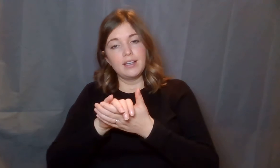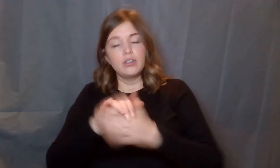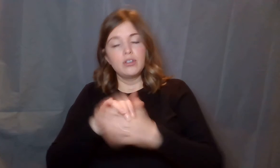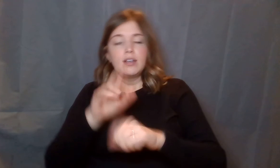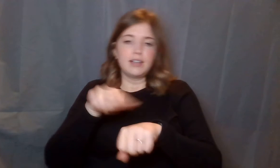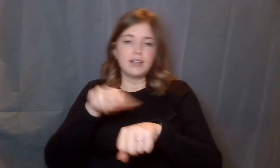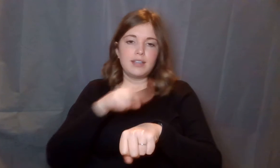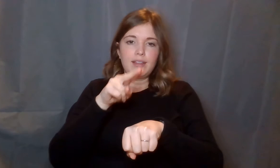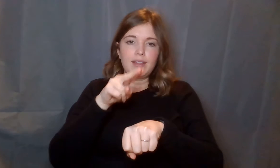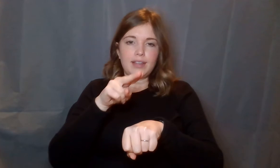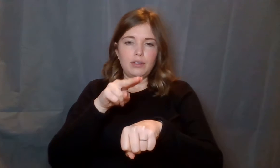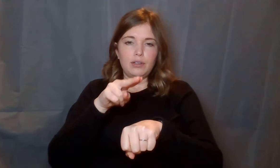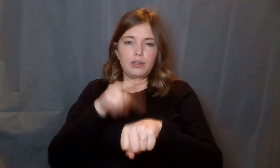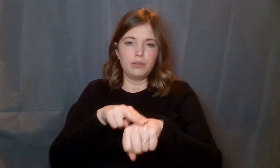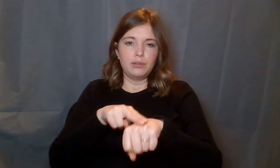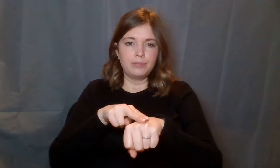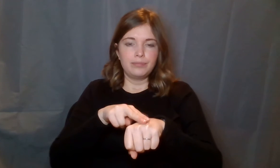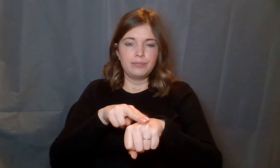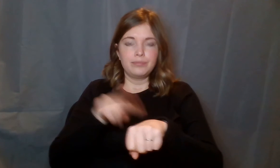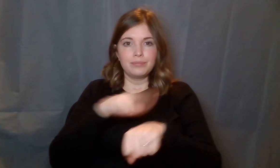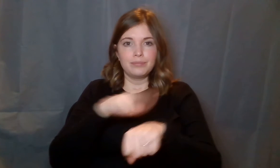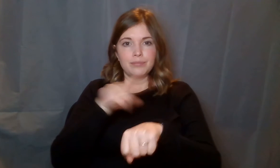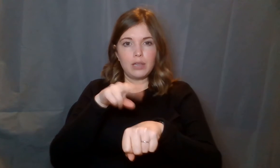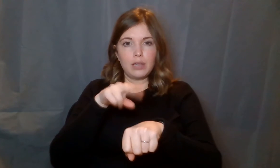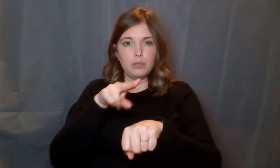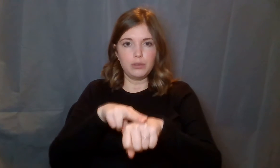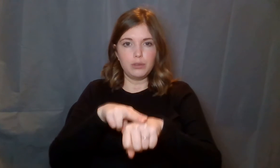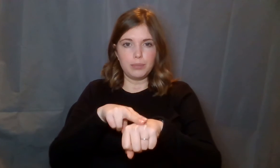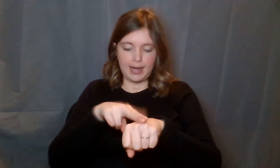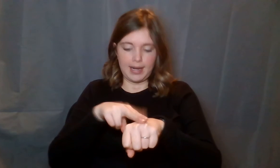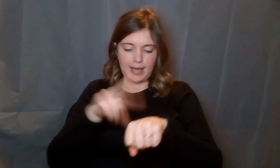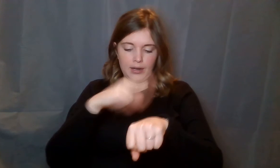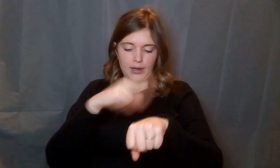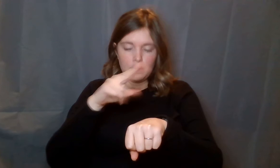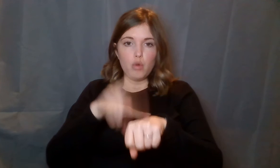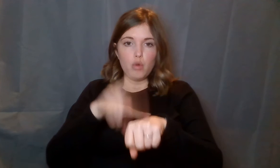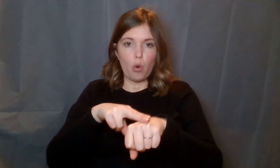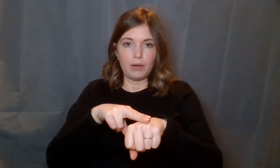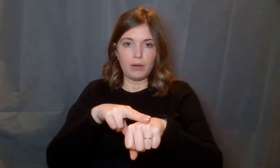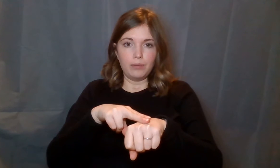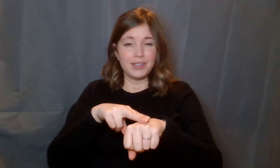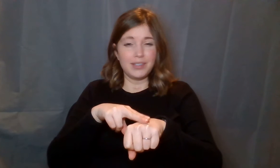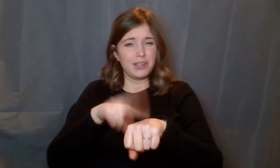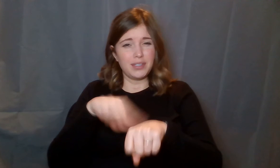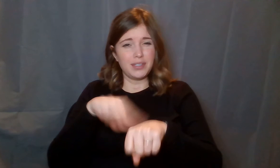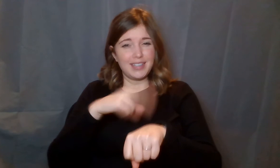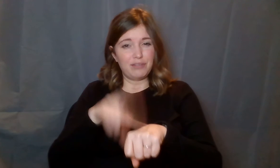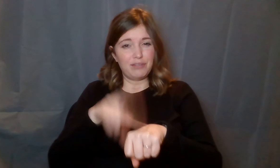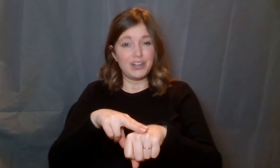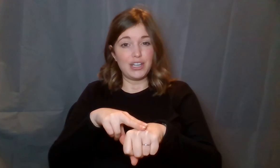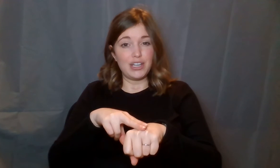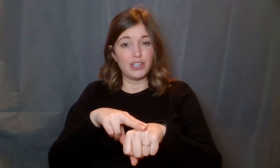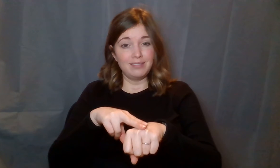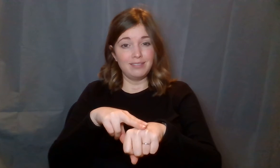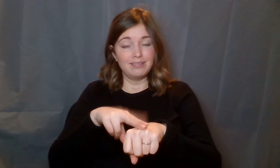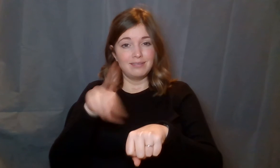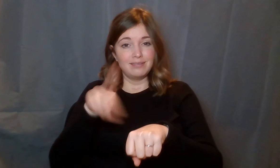marriage. It's like that little loop-de-loop sign again. Normal. This is also the sign for nation,